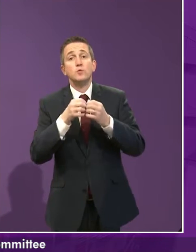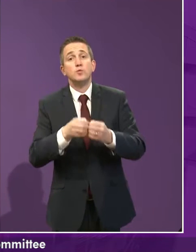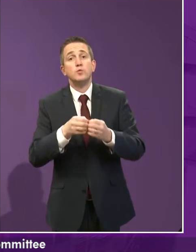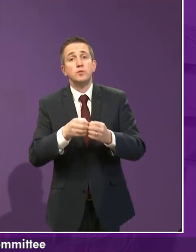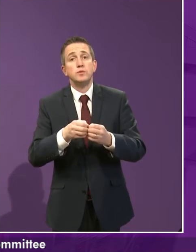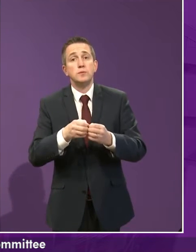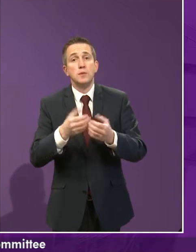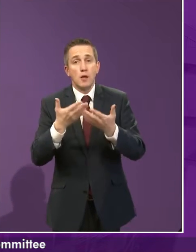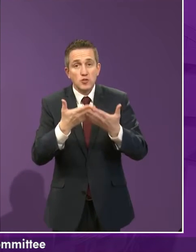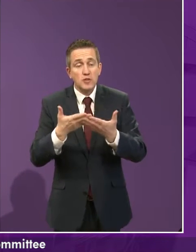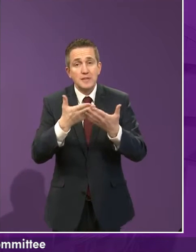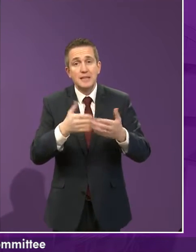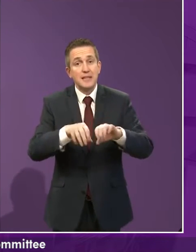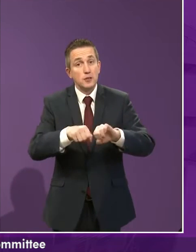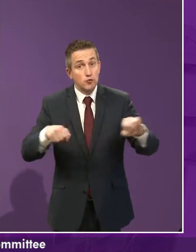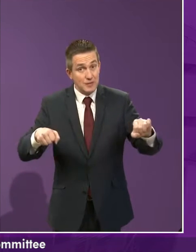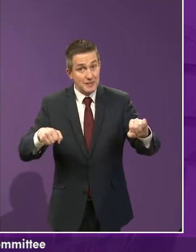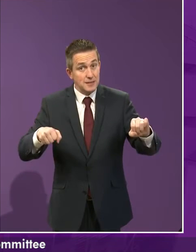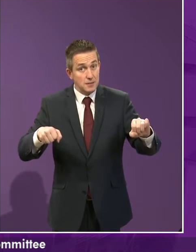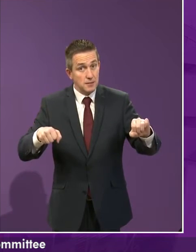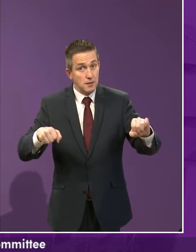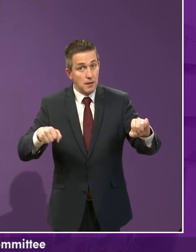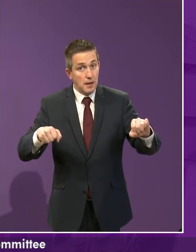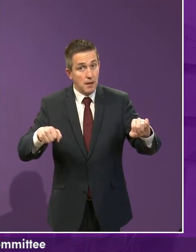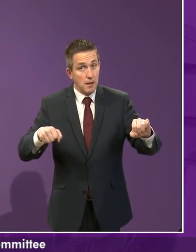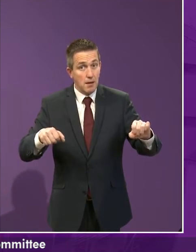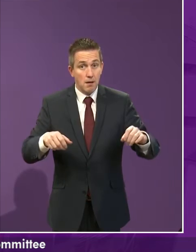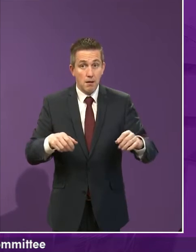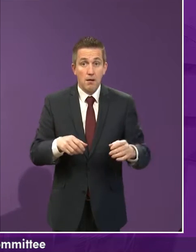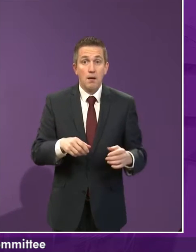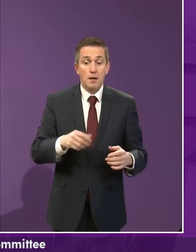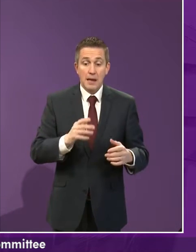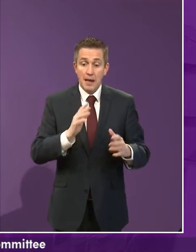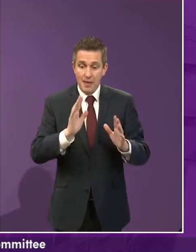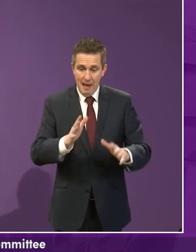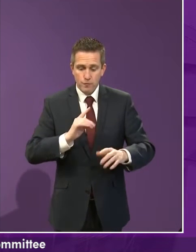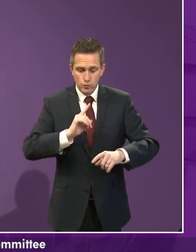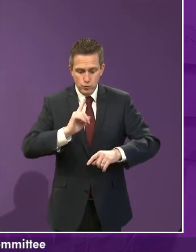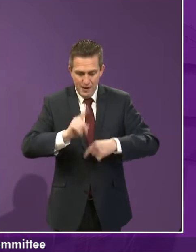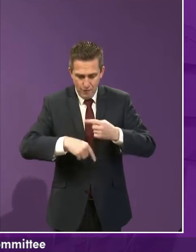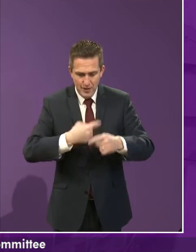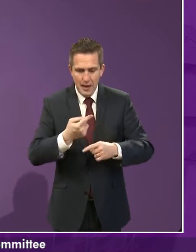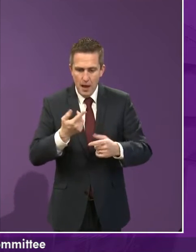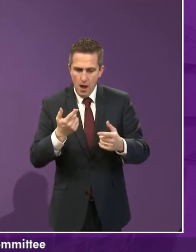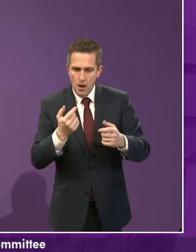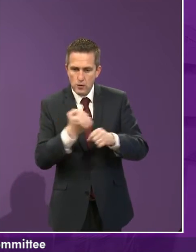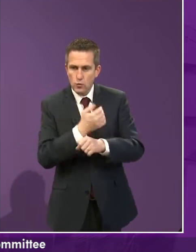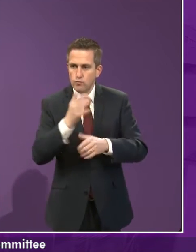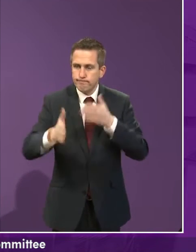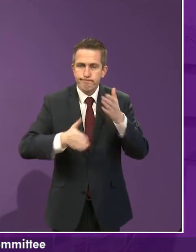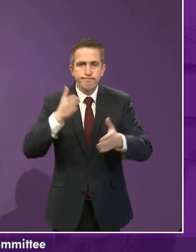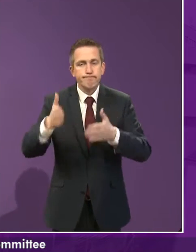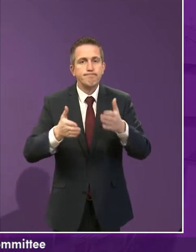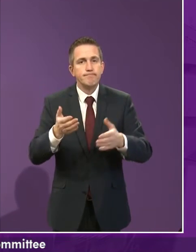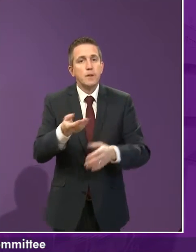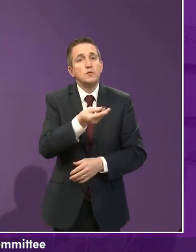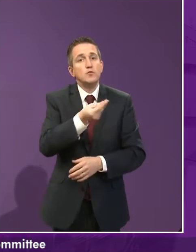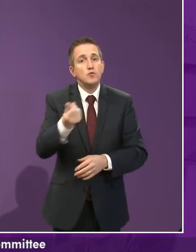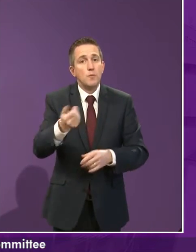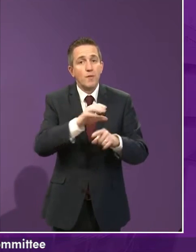programme, of which courses make up that degree on a year-by-year basis. And those courses, some